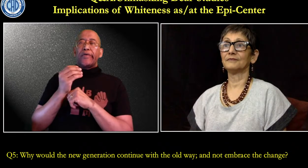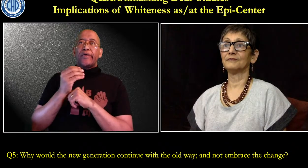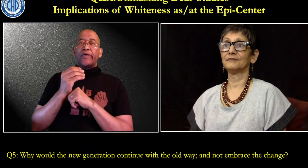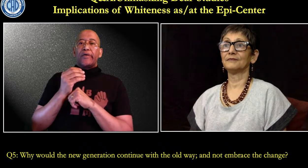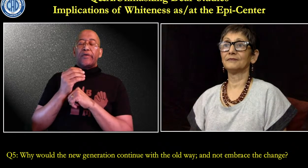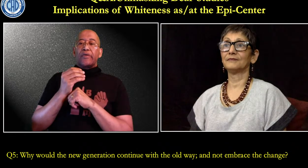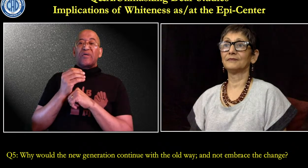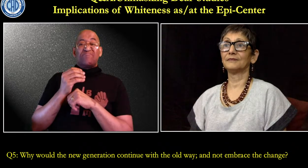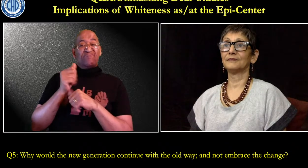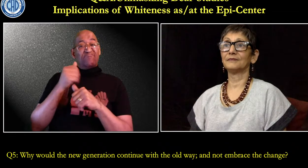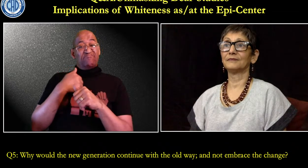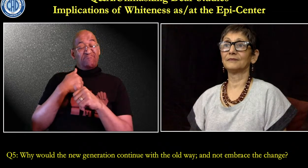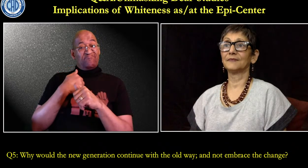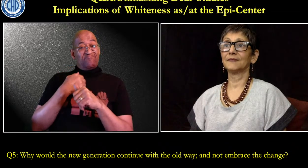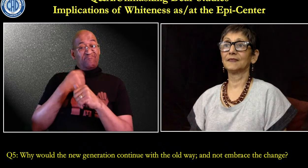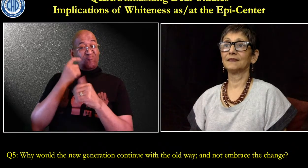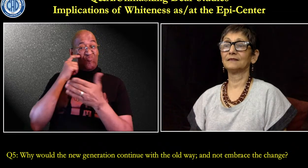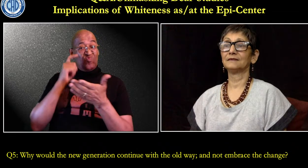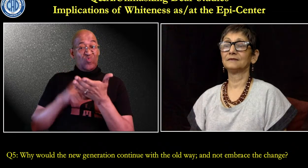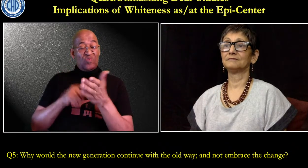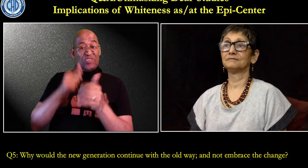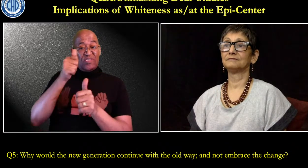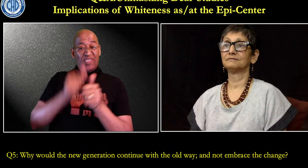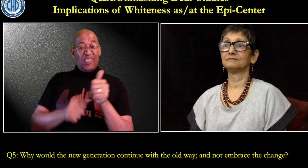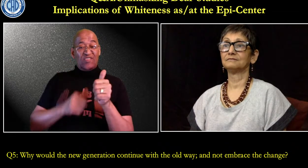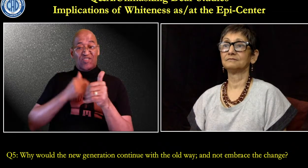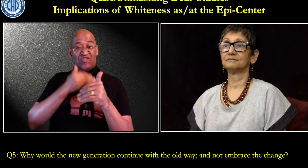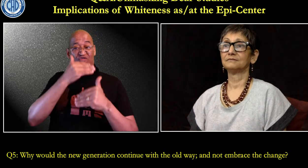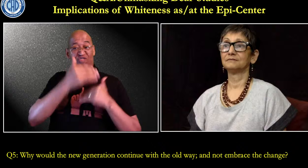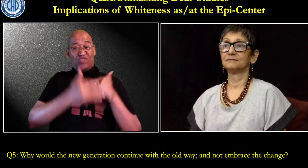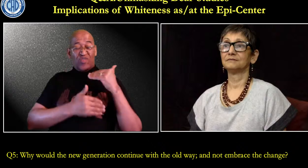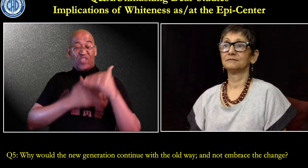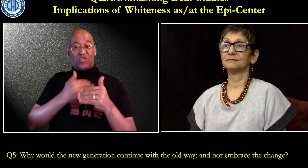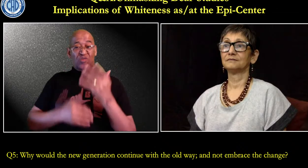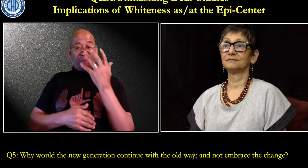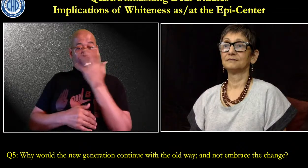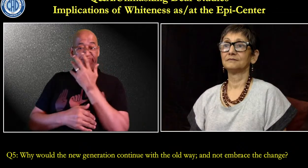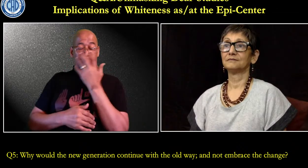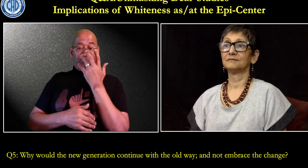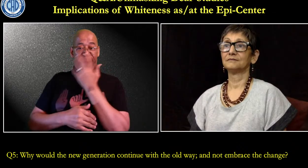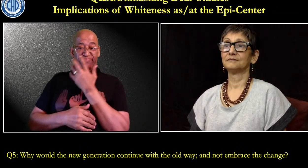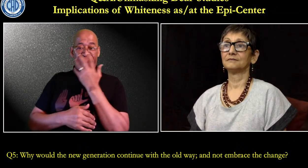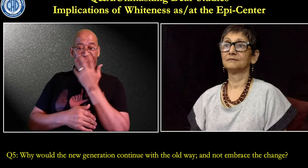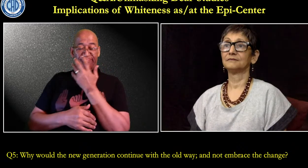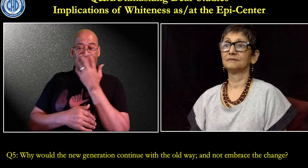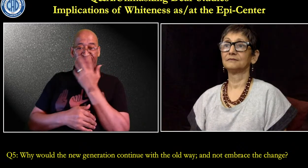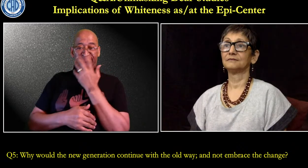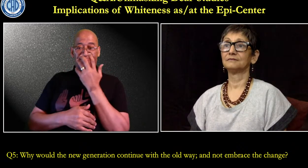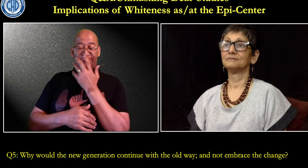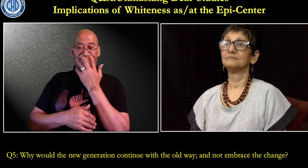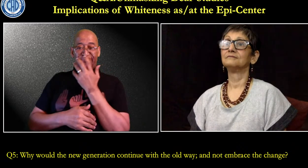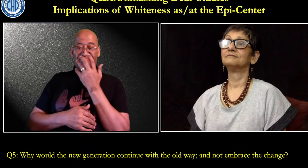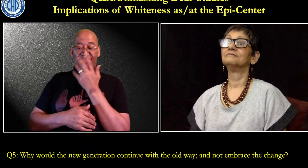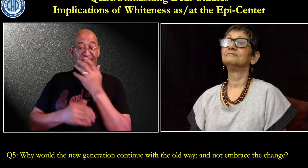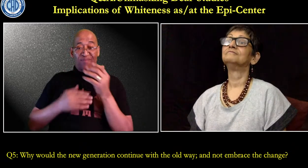I've been teaching now for several years, and I've noticed